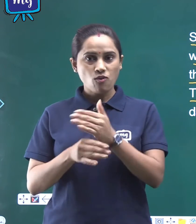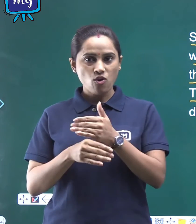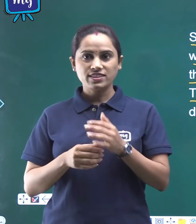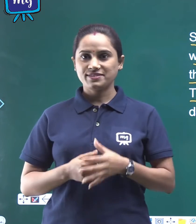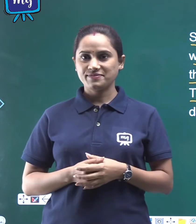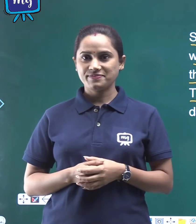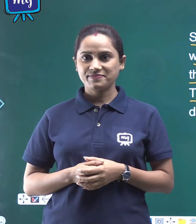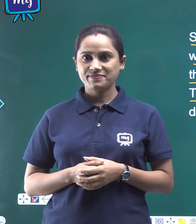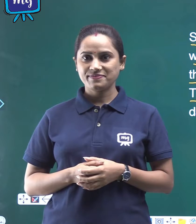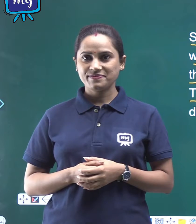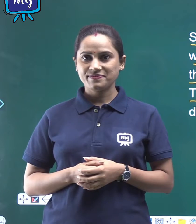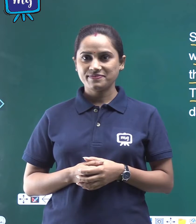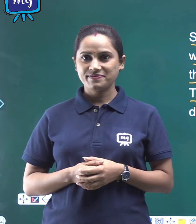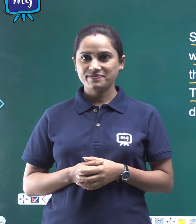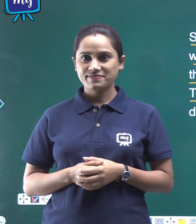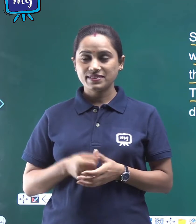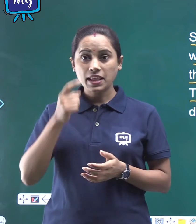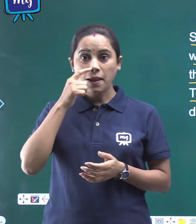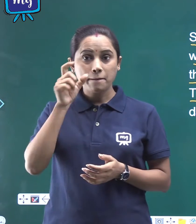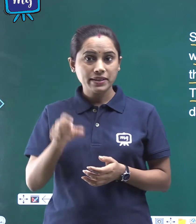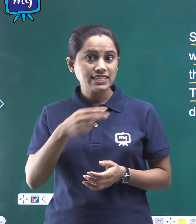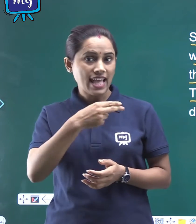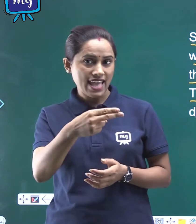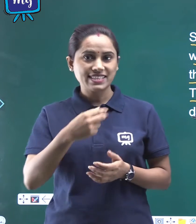was Mrs. S.